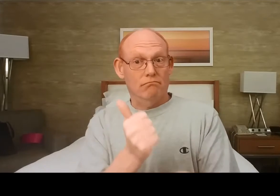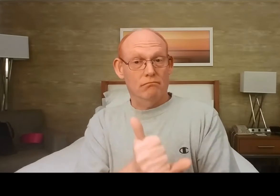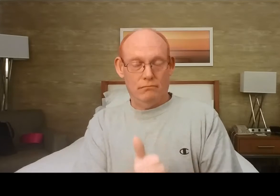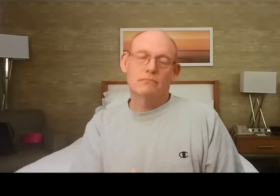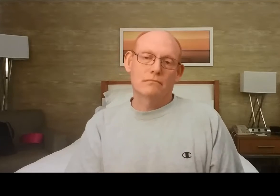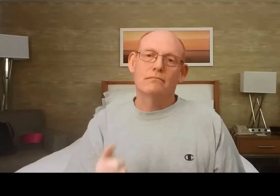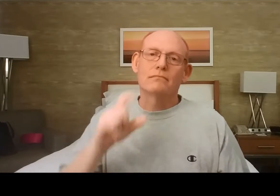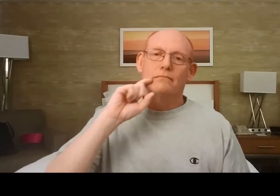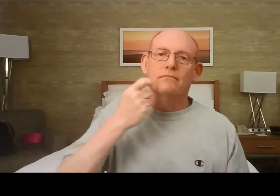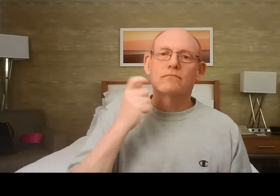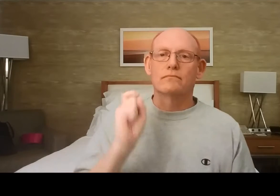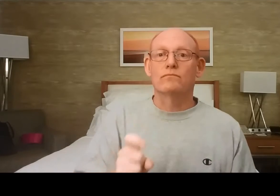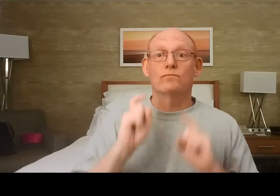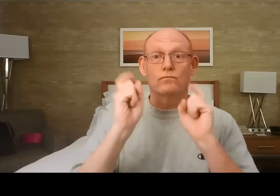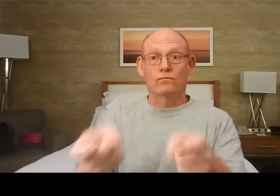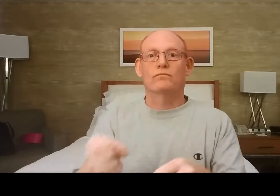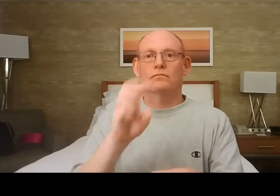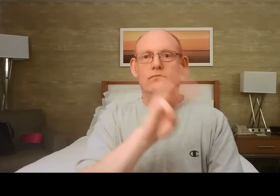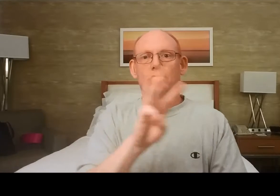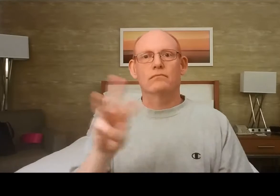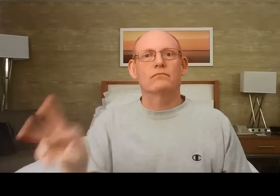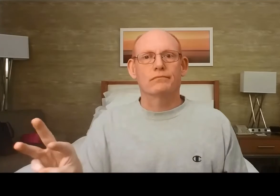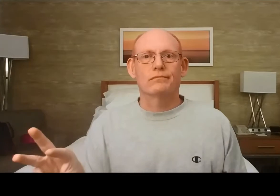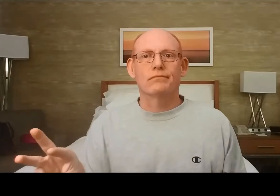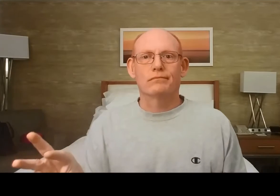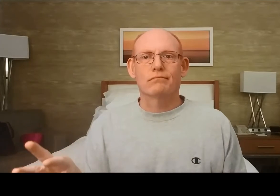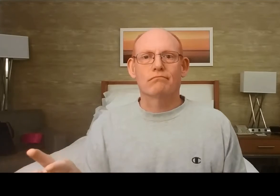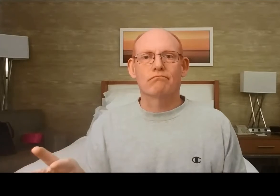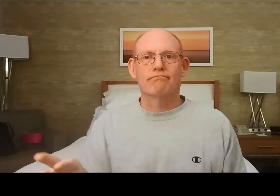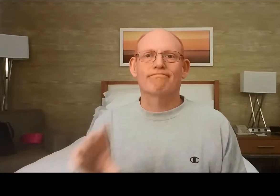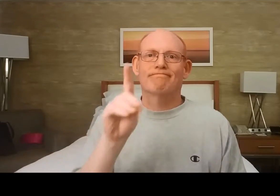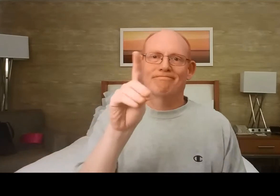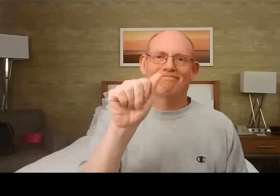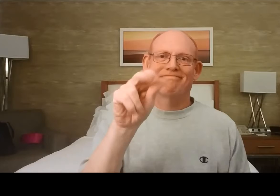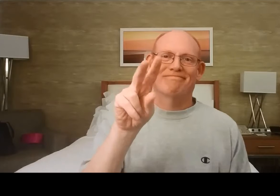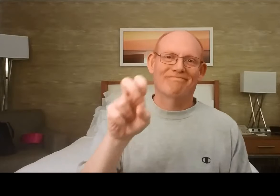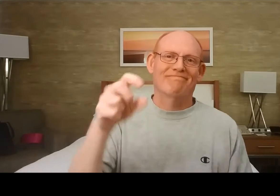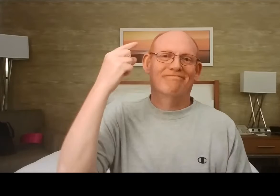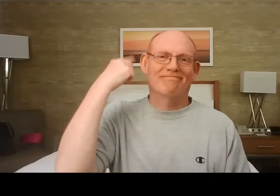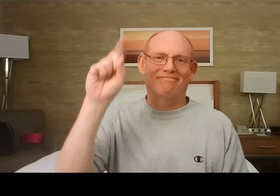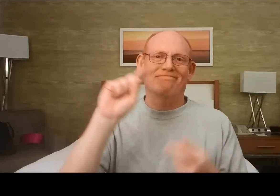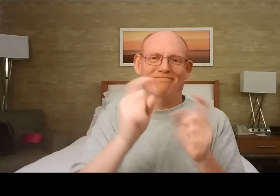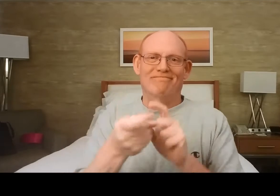campaign, go to the website and donate at daveforchange.org.